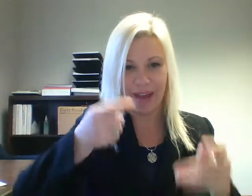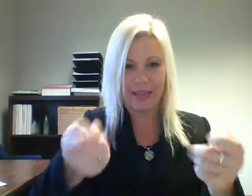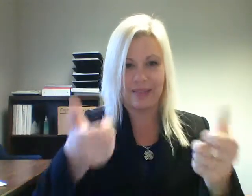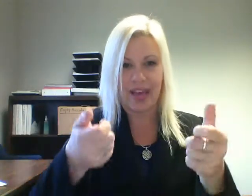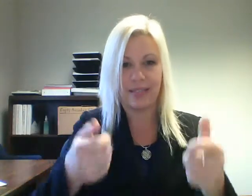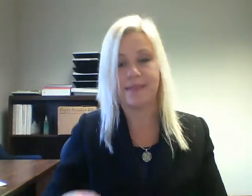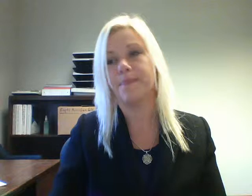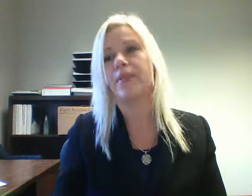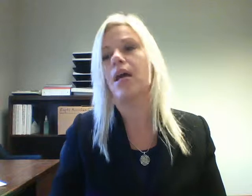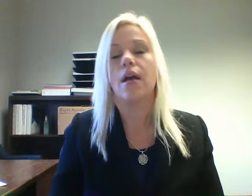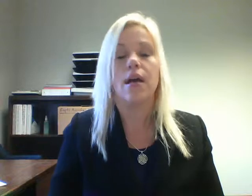fast, fast.